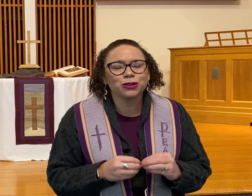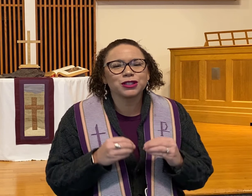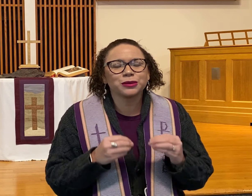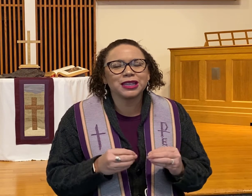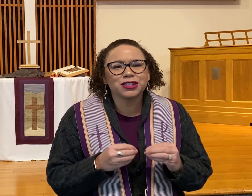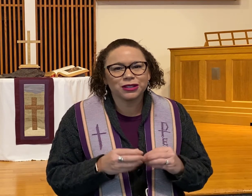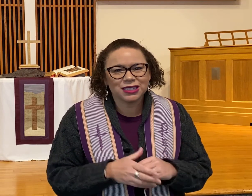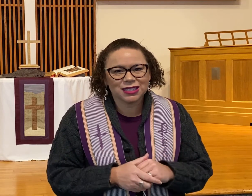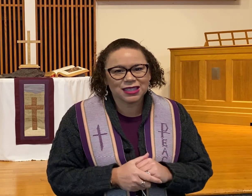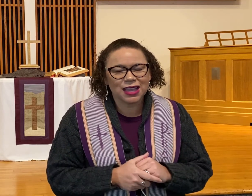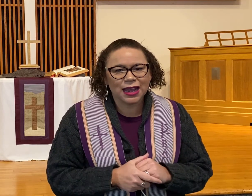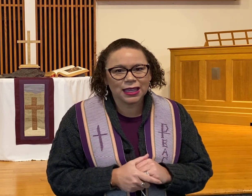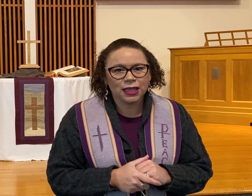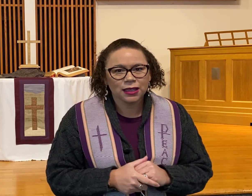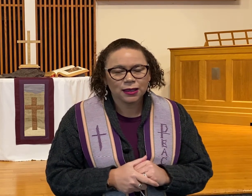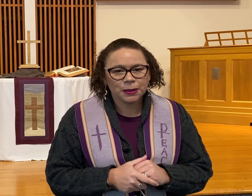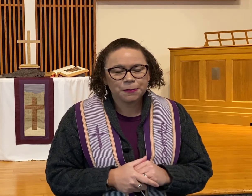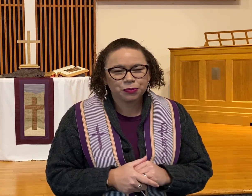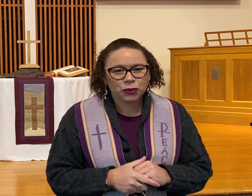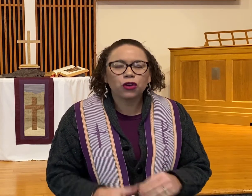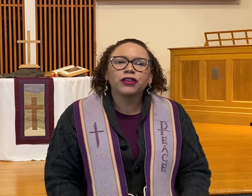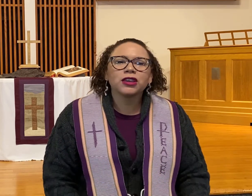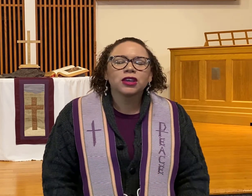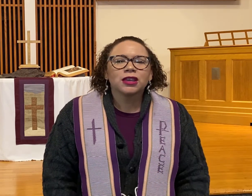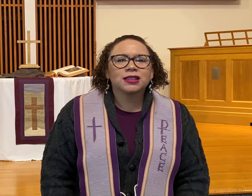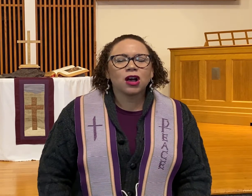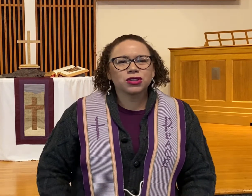to re-enter into society. Her faith is also,